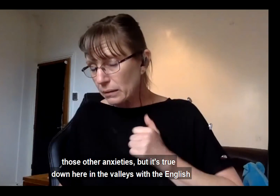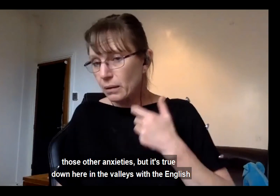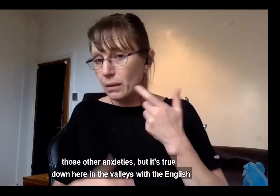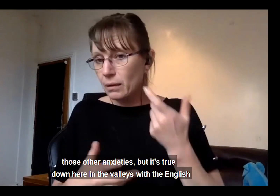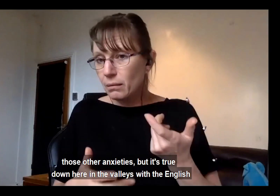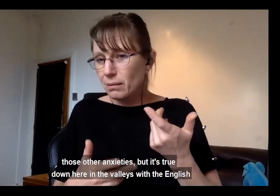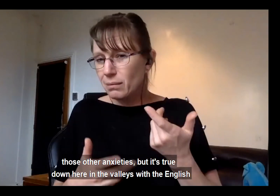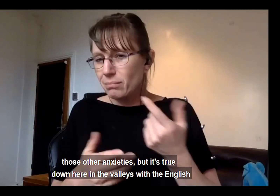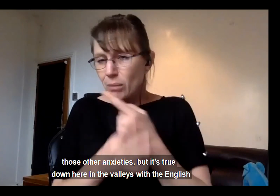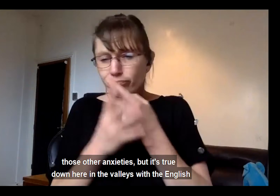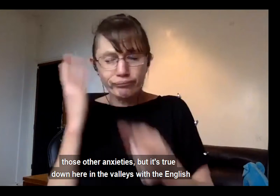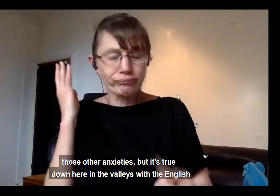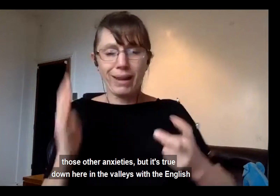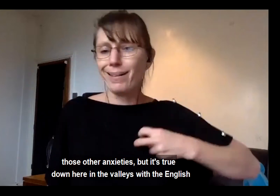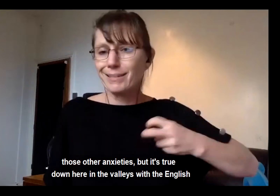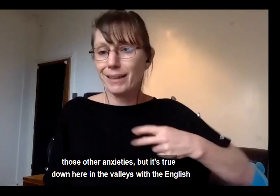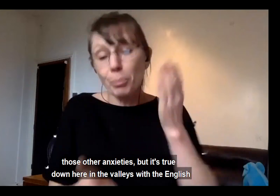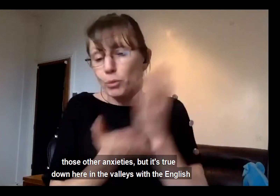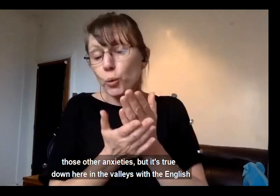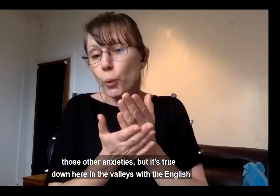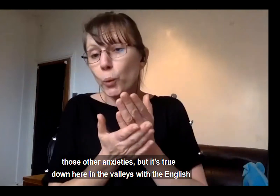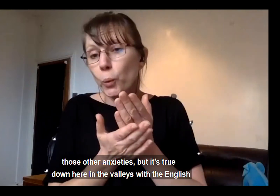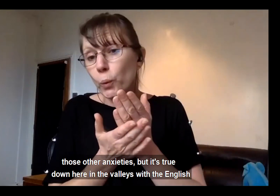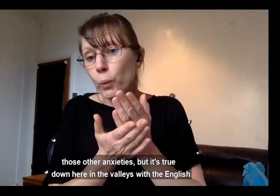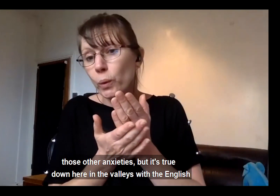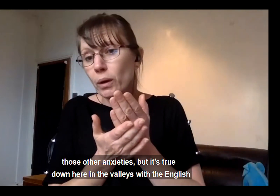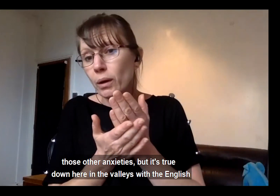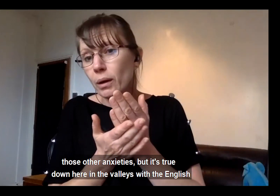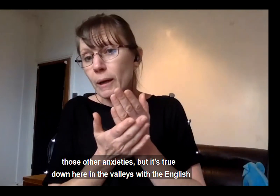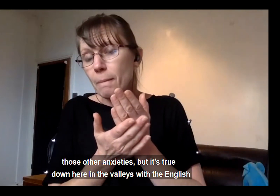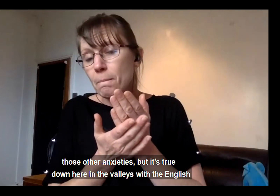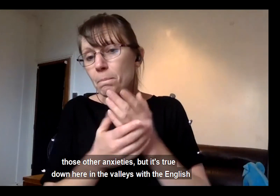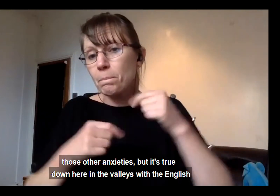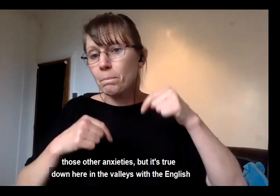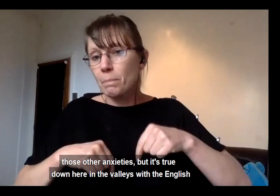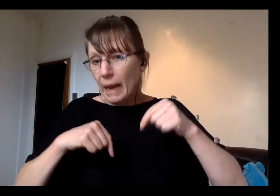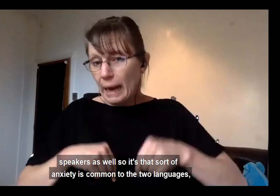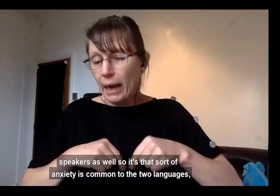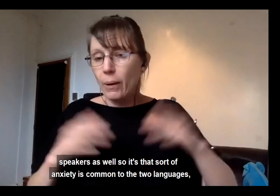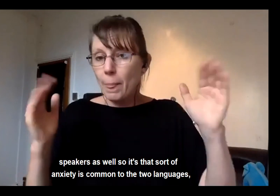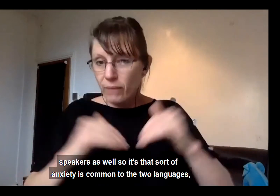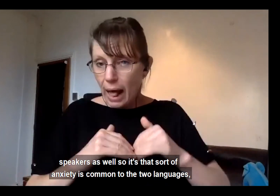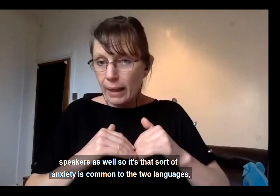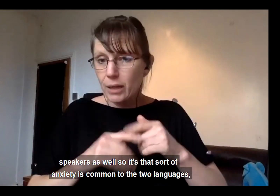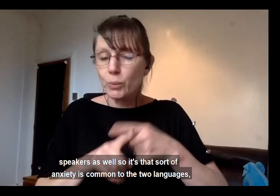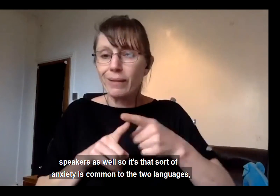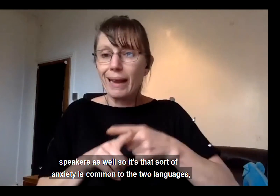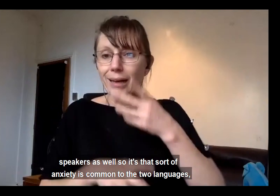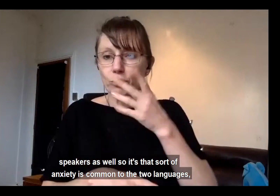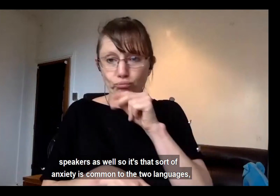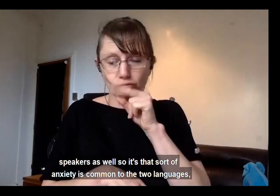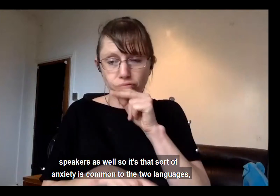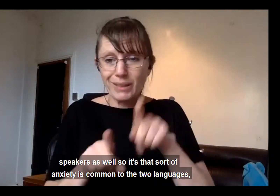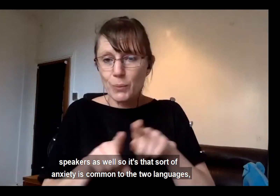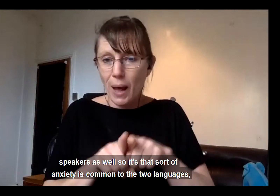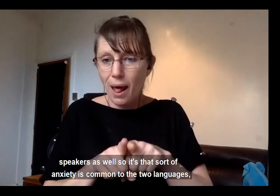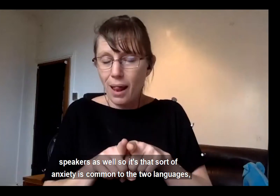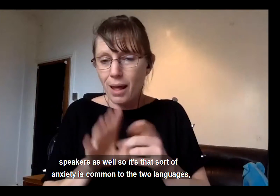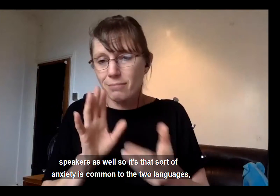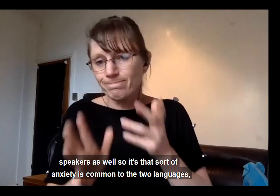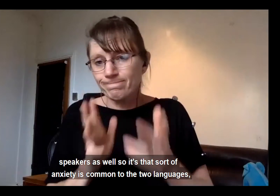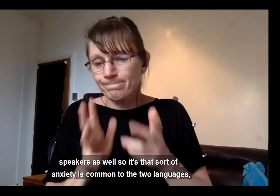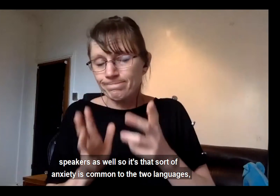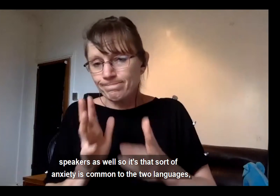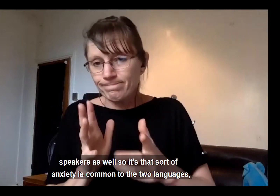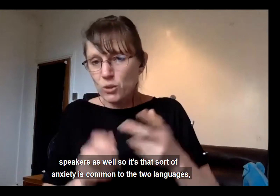those other anxieties. But it's true down here in the valleys with English speakers as well. So it's that sort